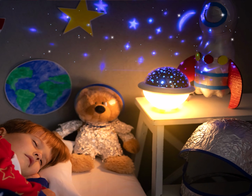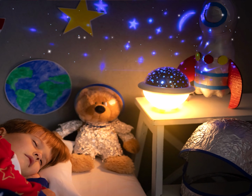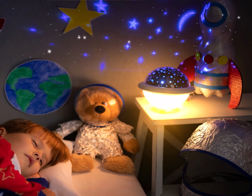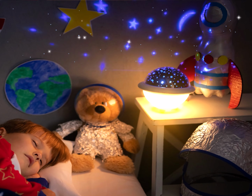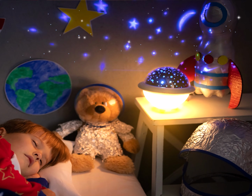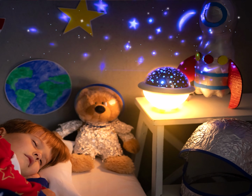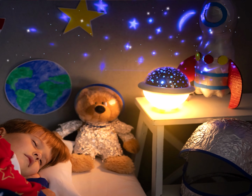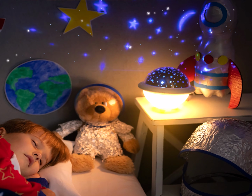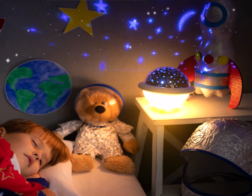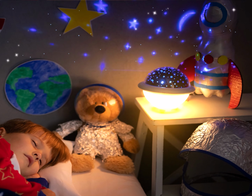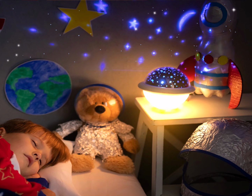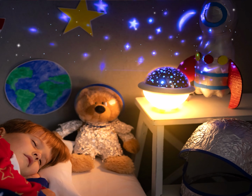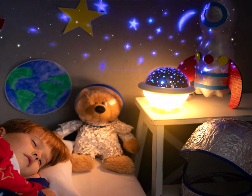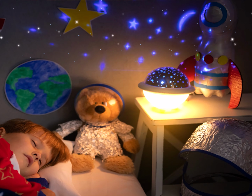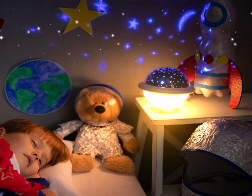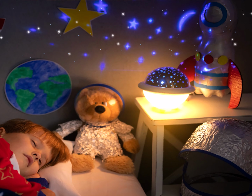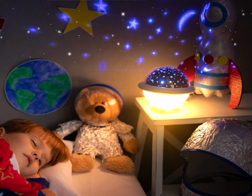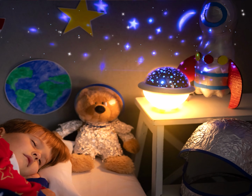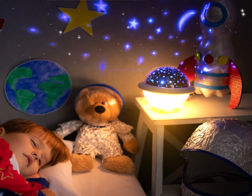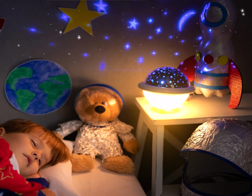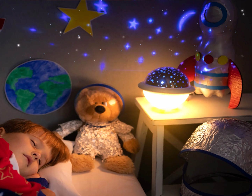look at you johnny still asleep